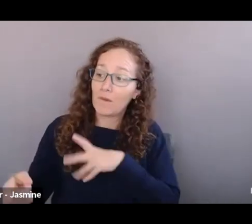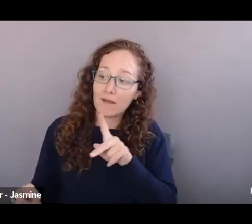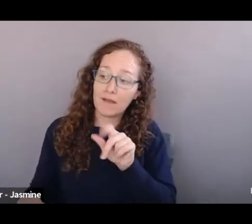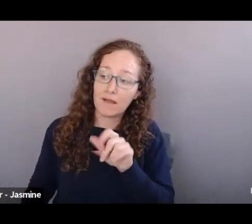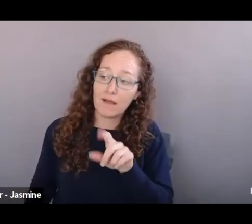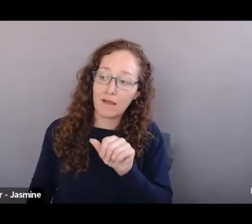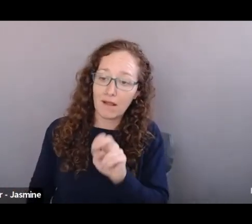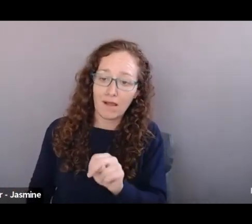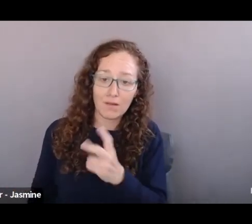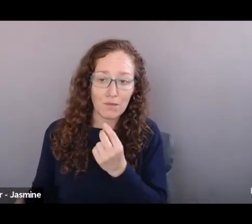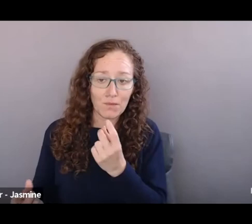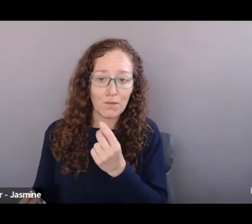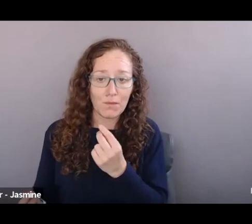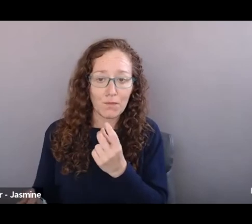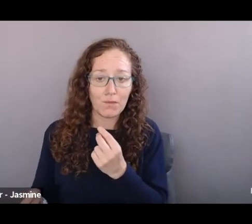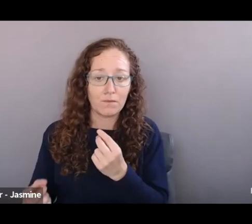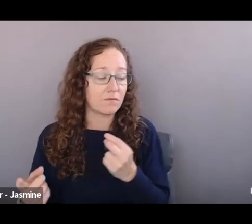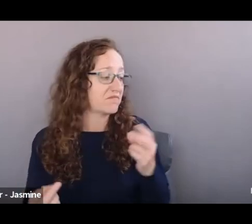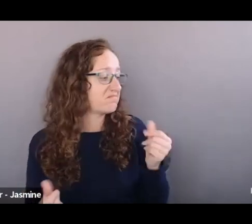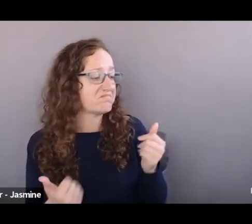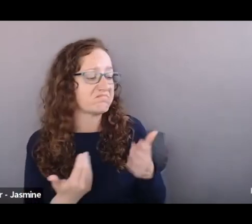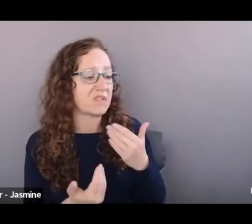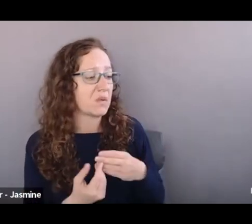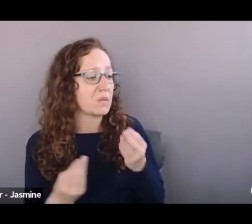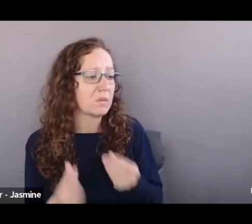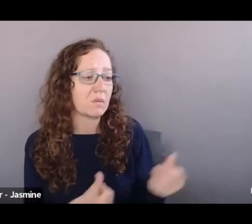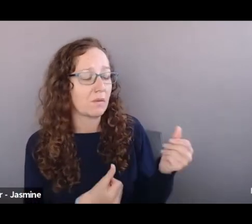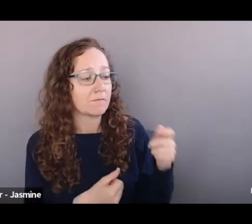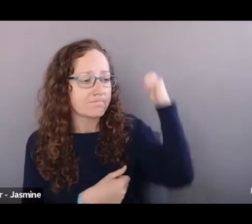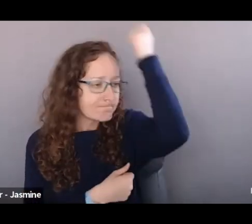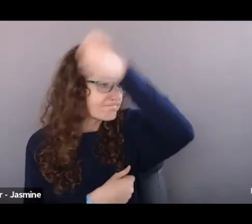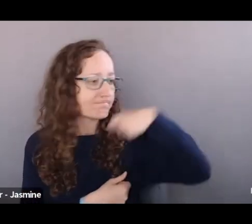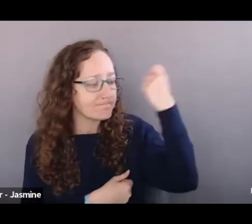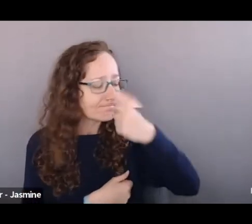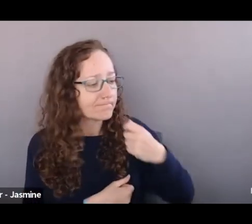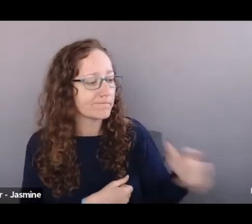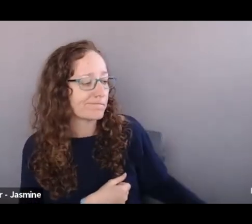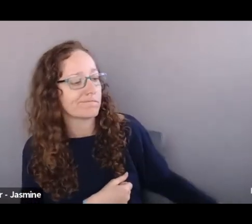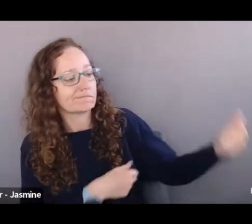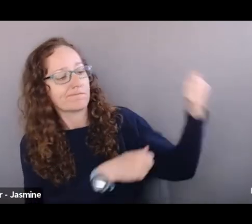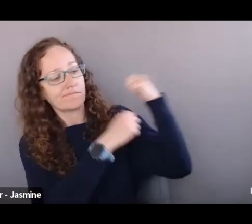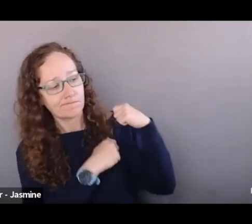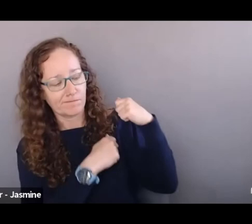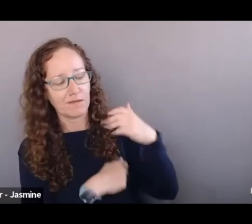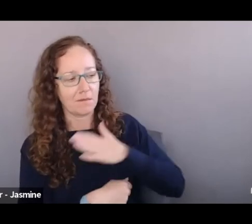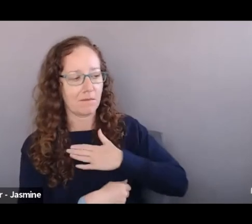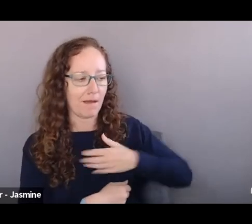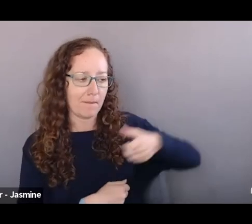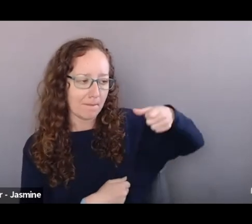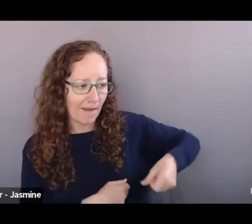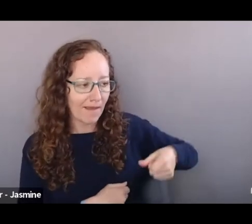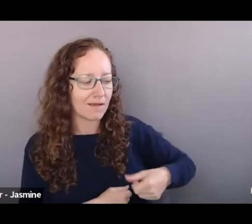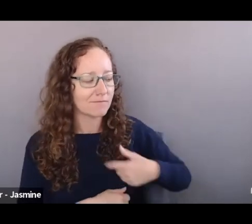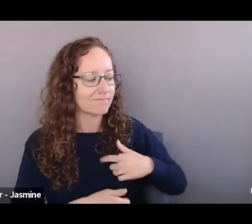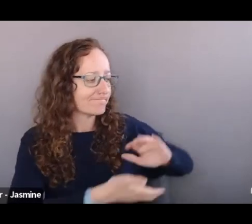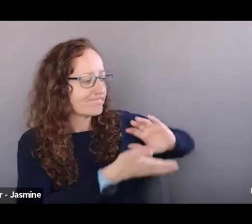seamless motion, tightened her red scarf around her face, placed my bag across her shoulder, took my hand in